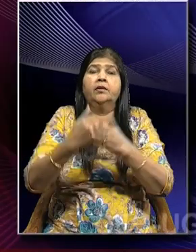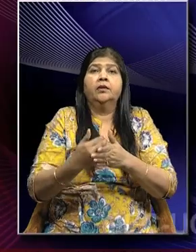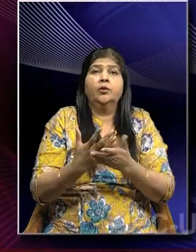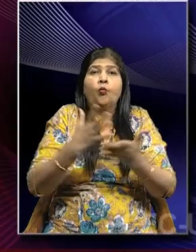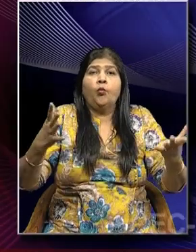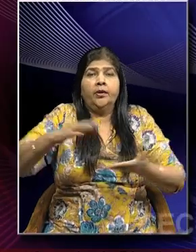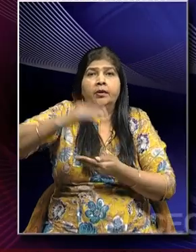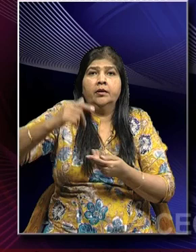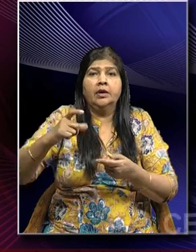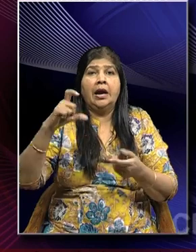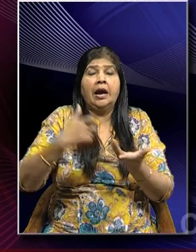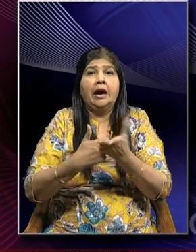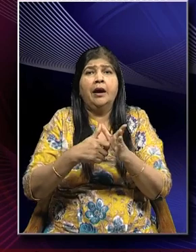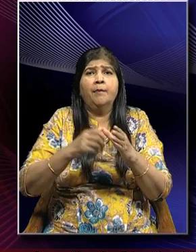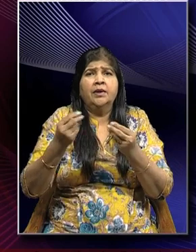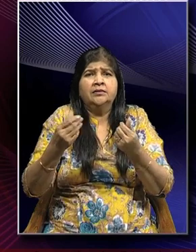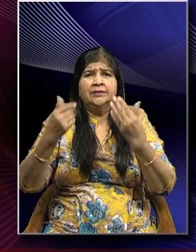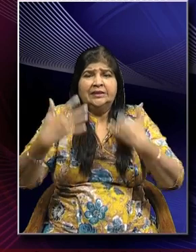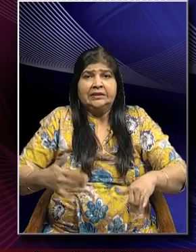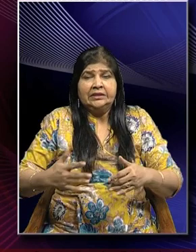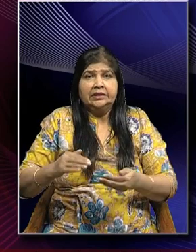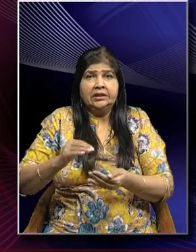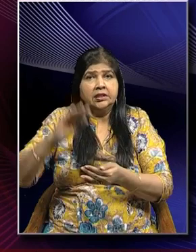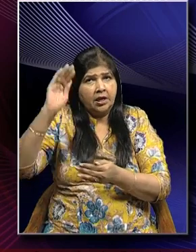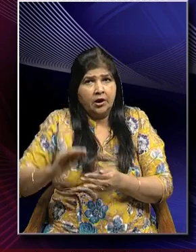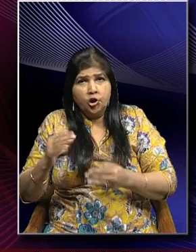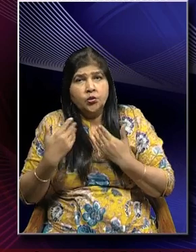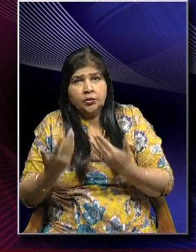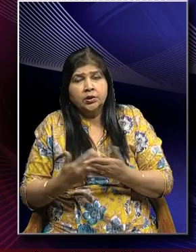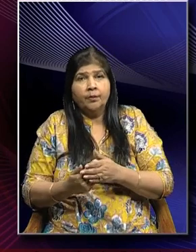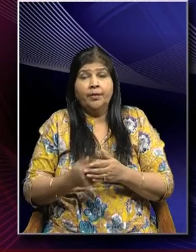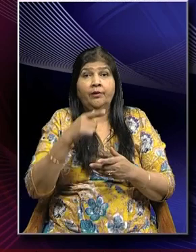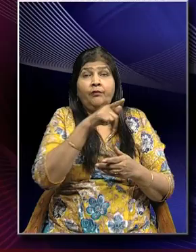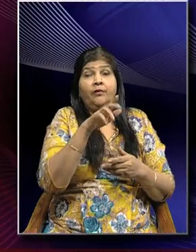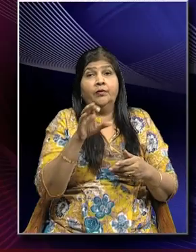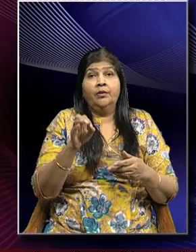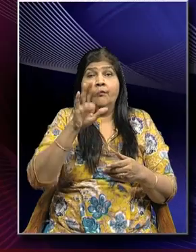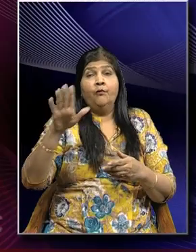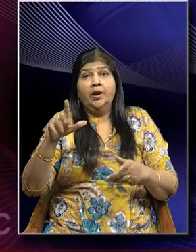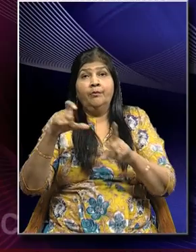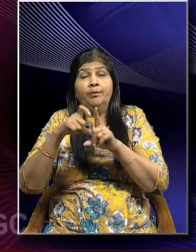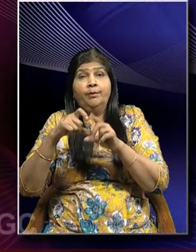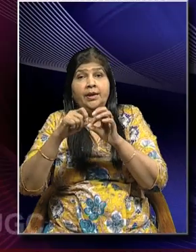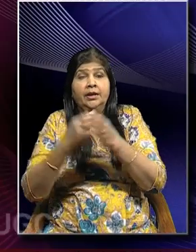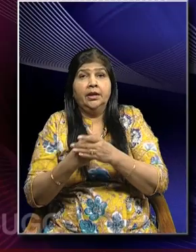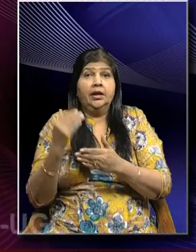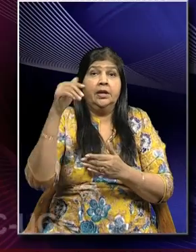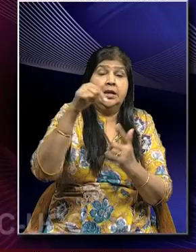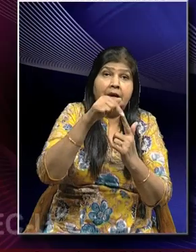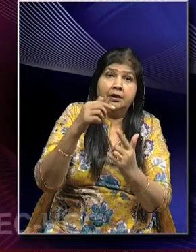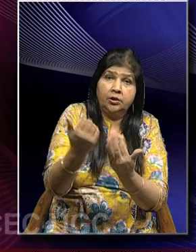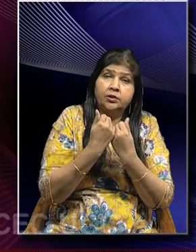of carbon emissions by 55 gigatons, and the target is to be achieved by